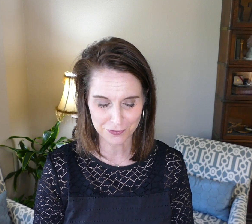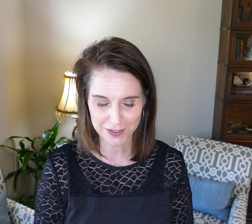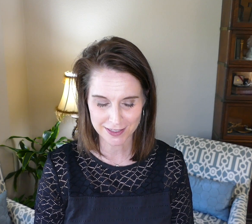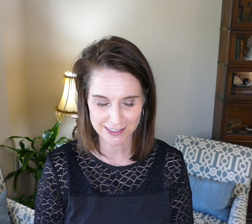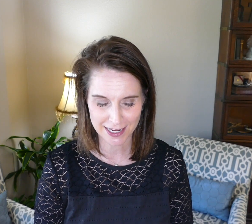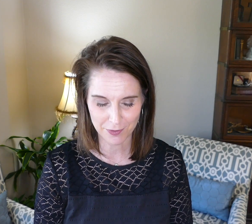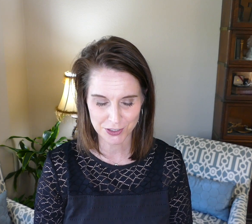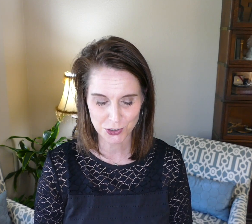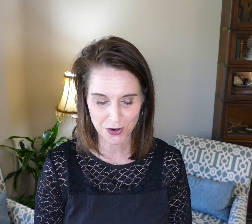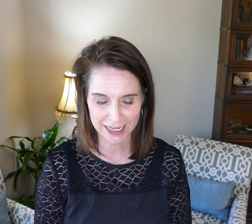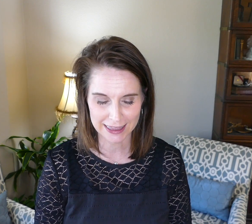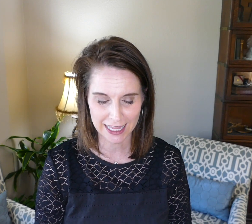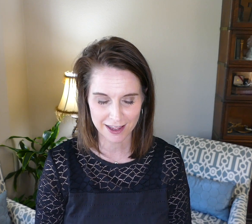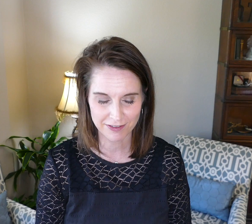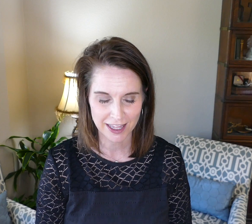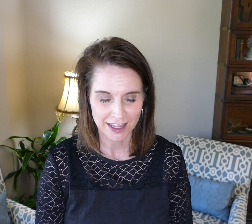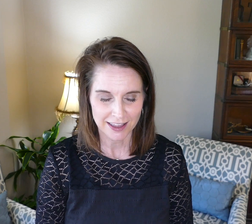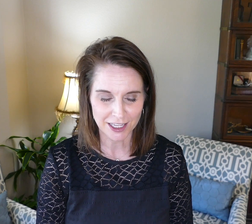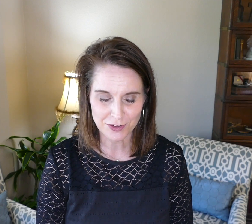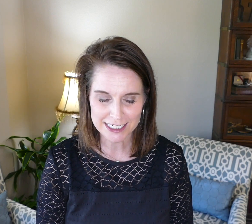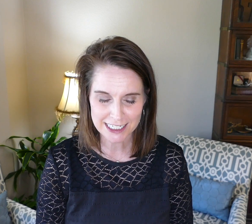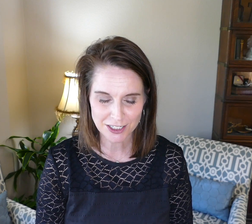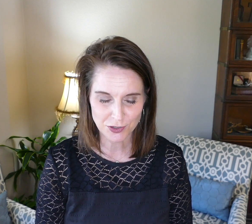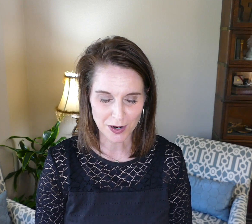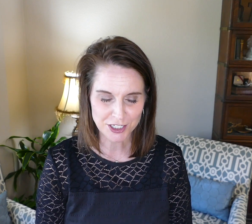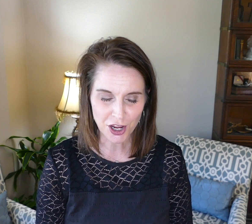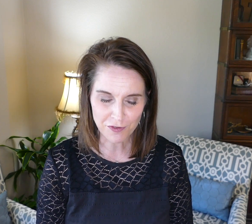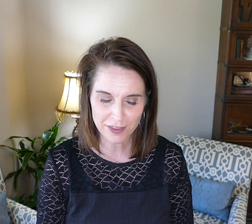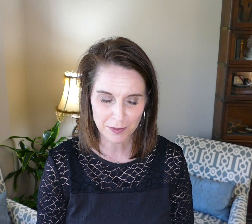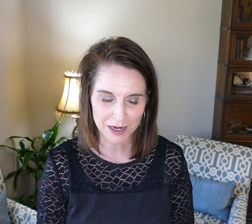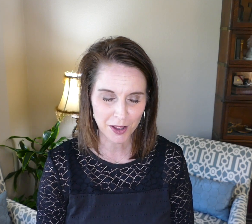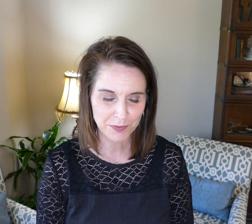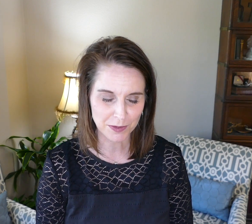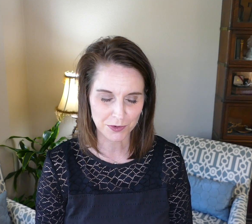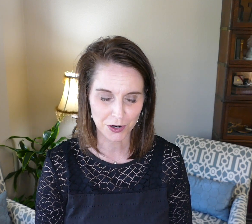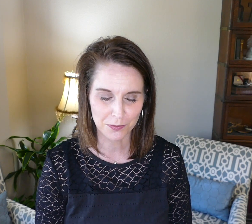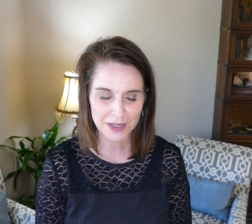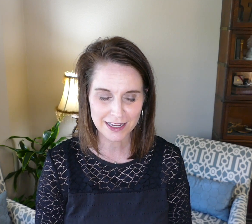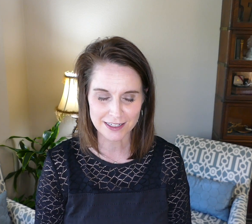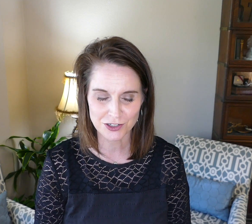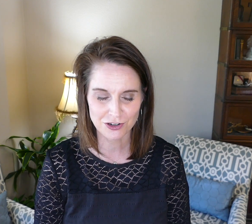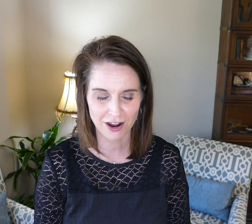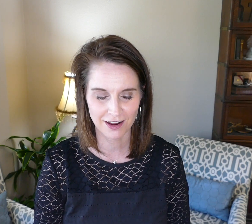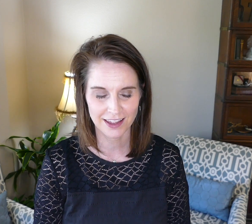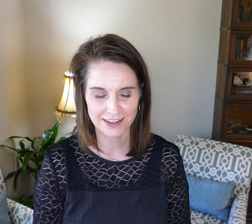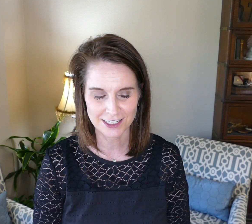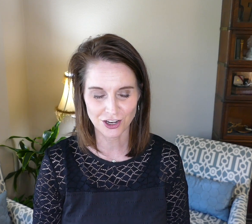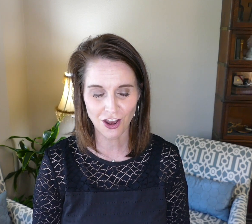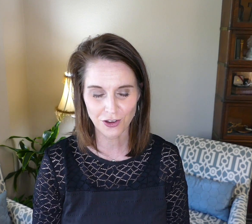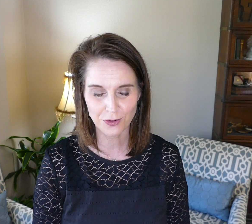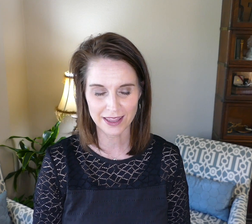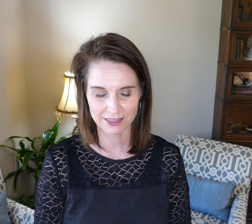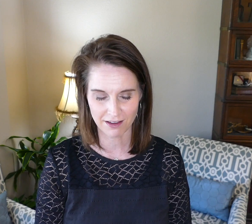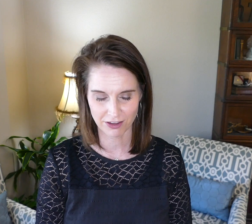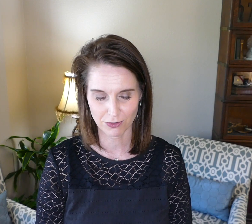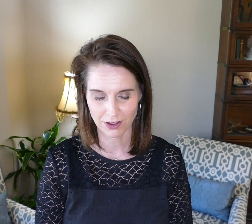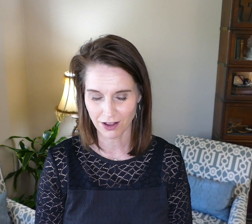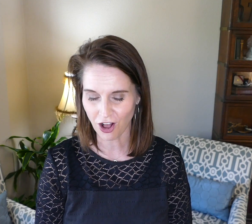fill this day with joy and love, that you continue to watch over them and help them grow big and strong to know you and love you all